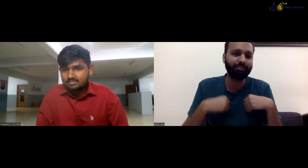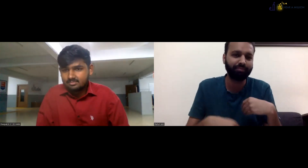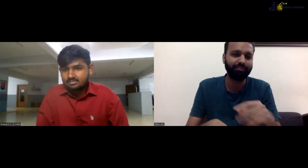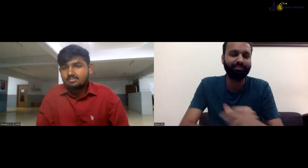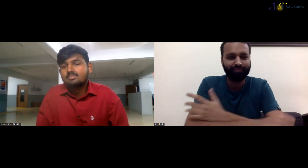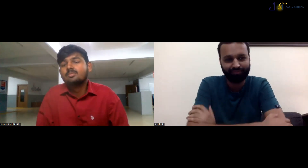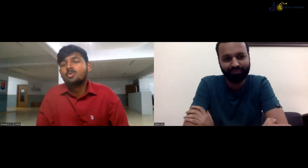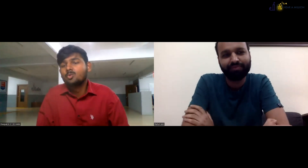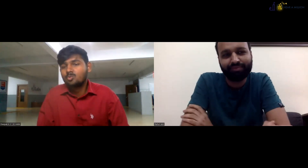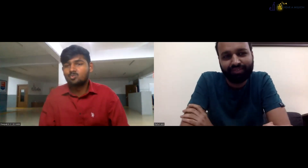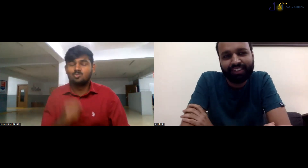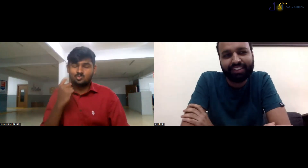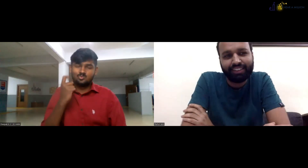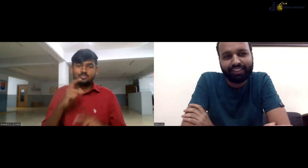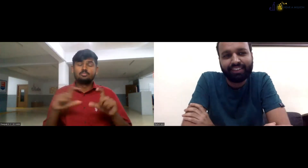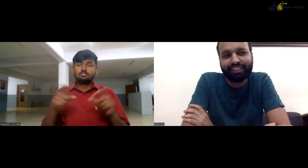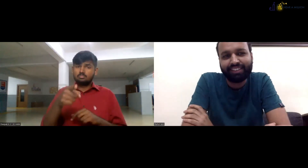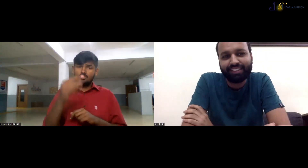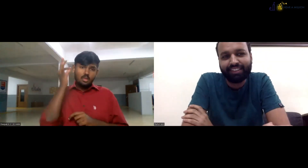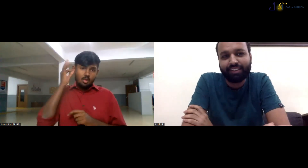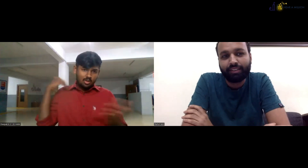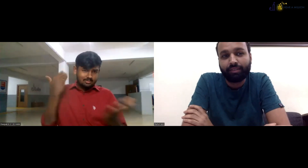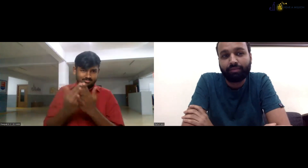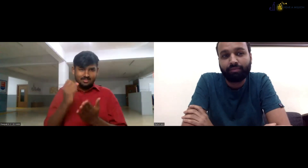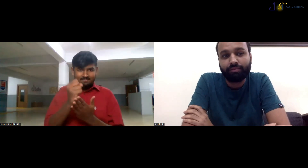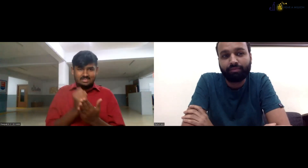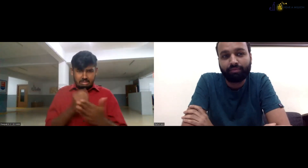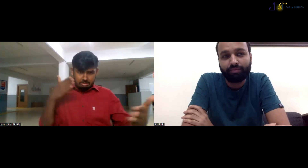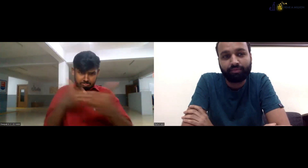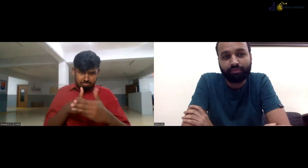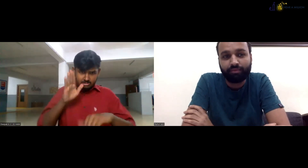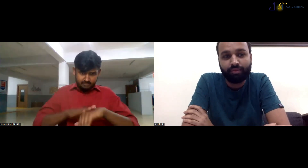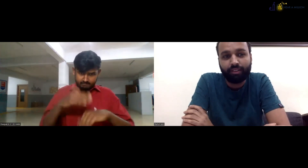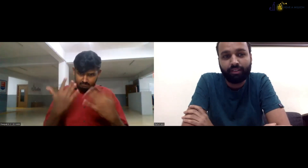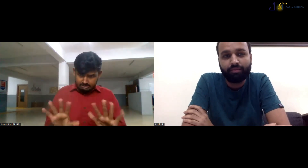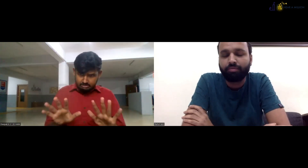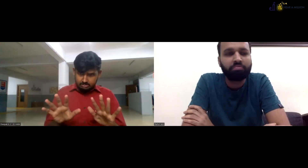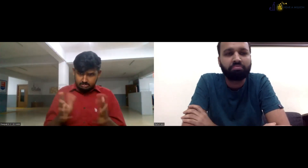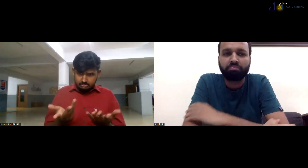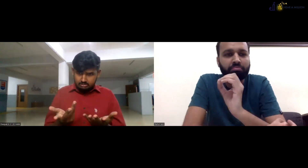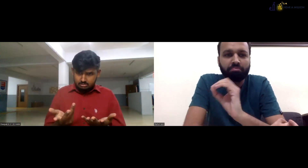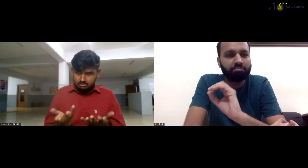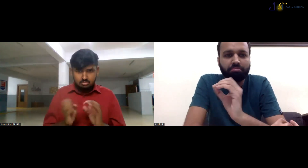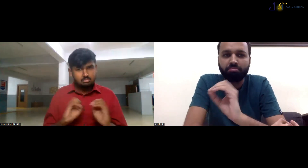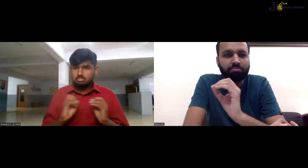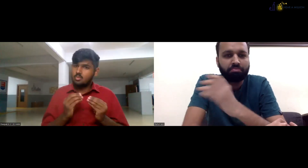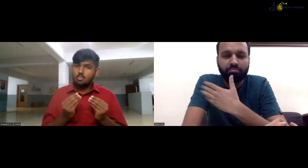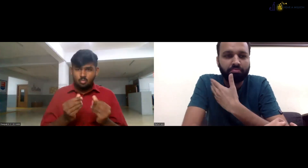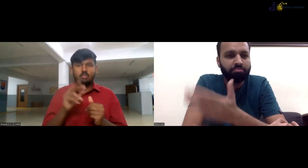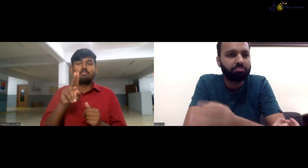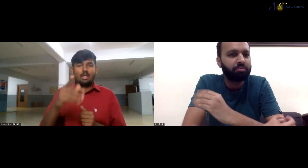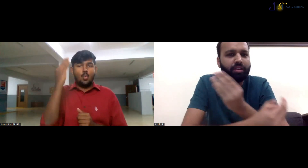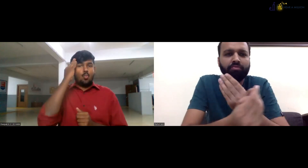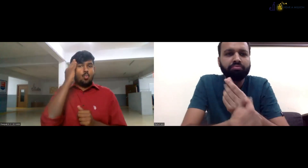is proof that you have a hotel booking, and that's how you get your visa. Great, Rahul. So have you ever been rejected in a